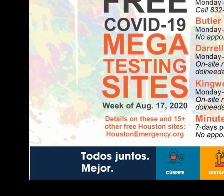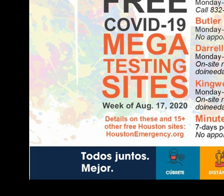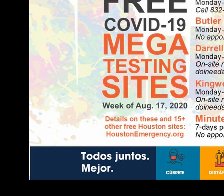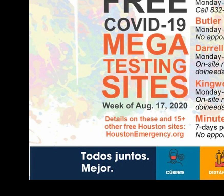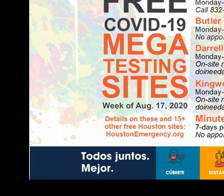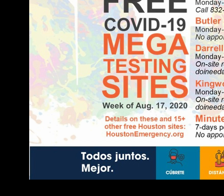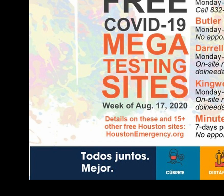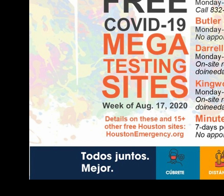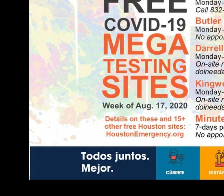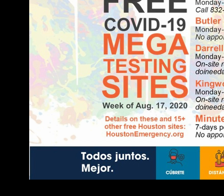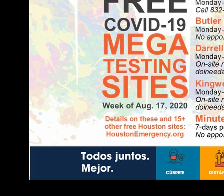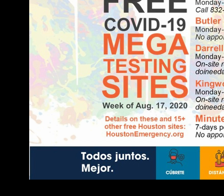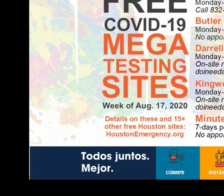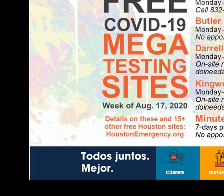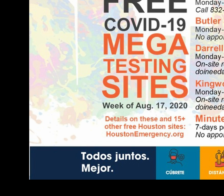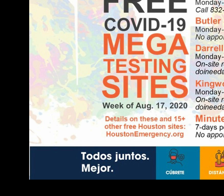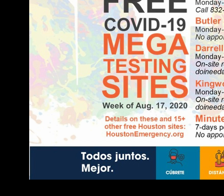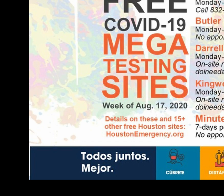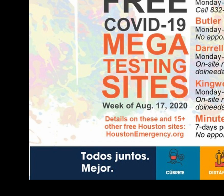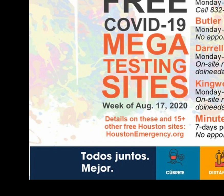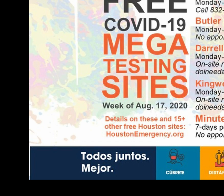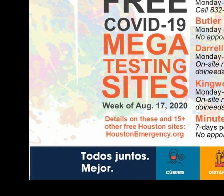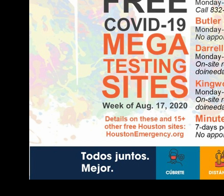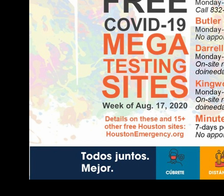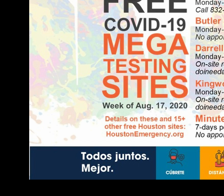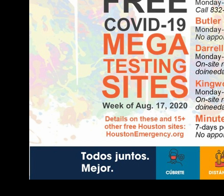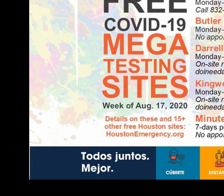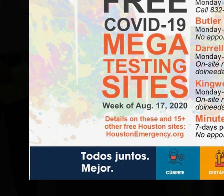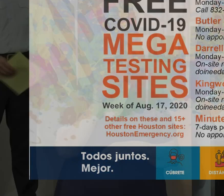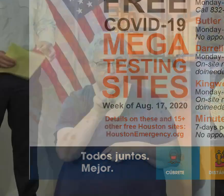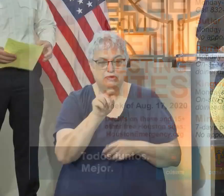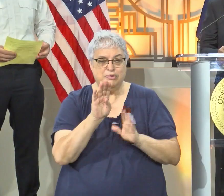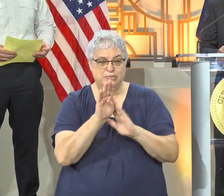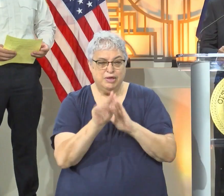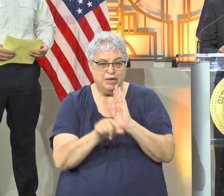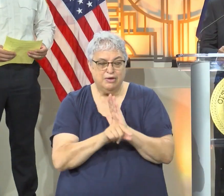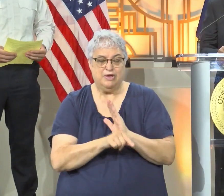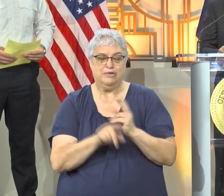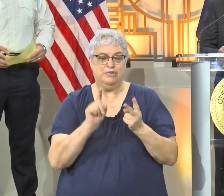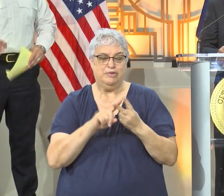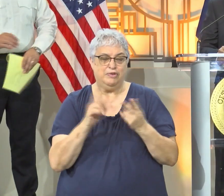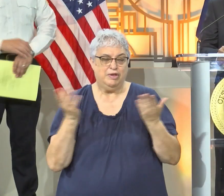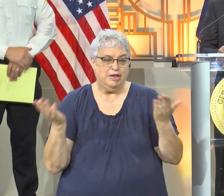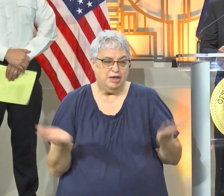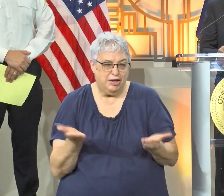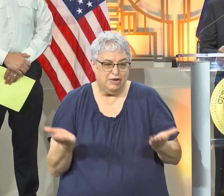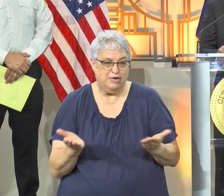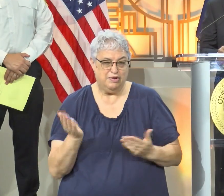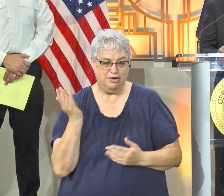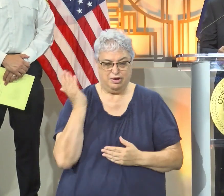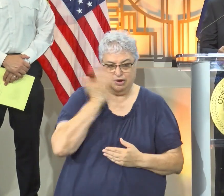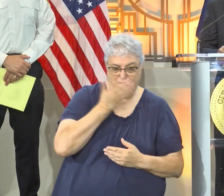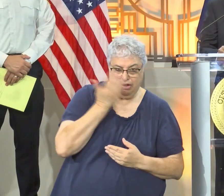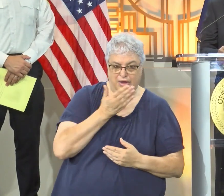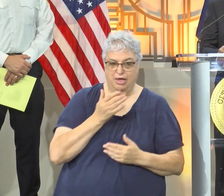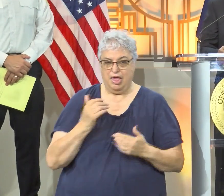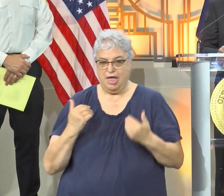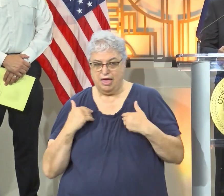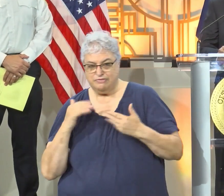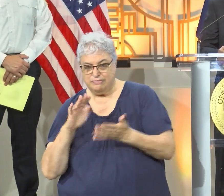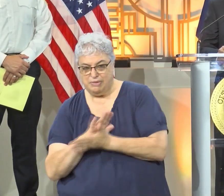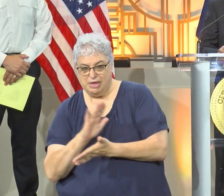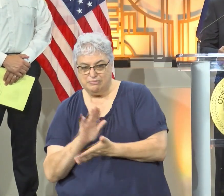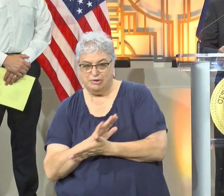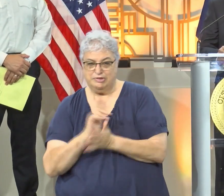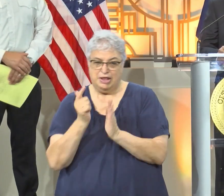city of Houston. We ask no questions in reference to your status, whether you're documented or undocumented. It does